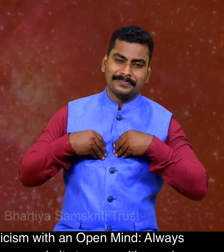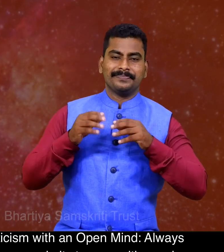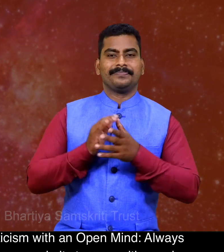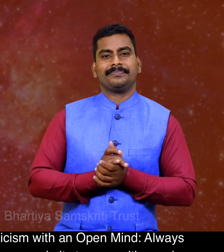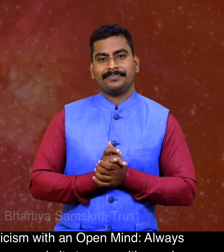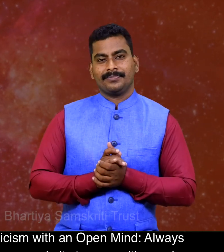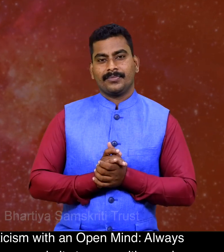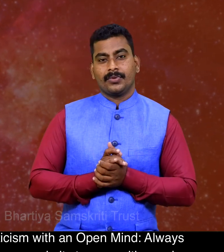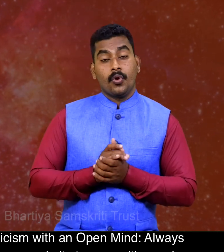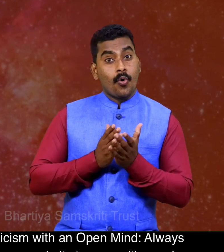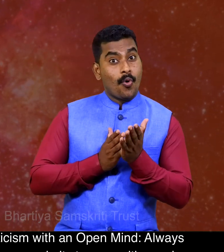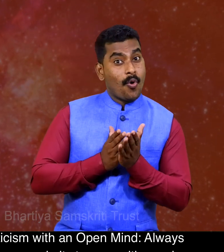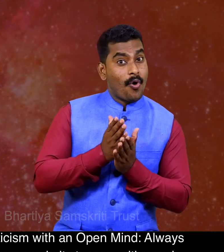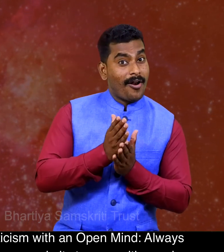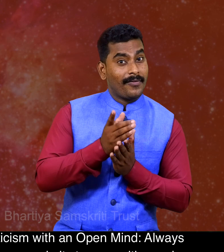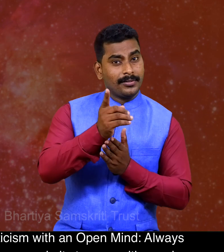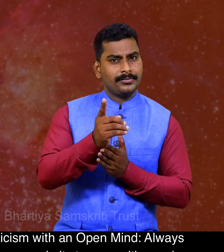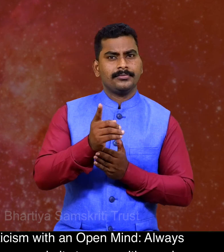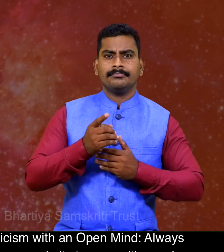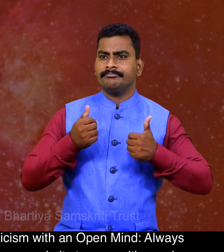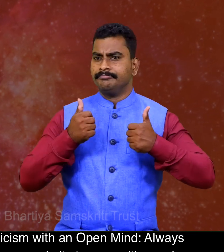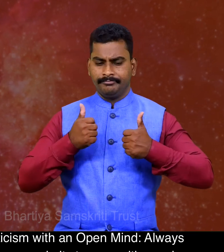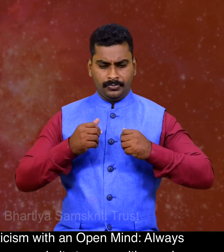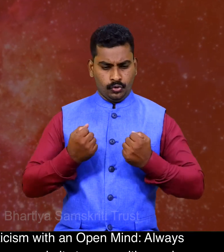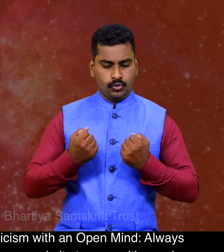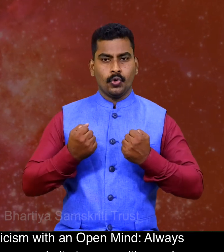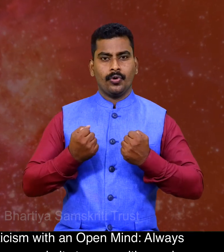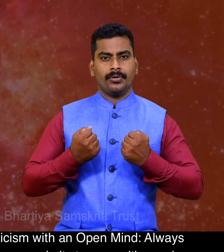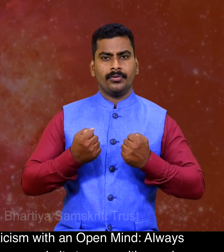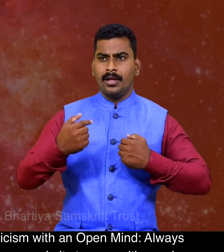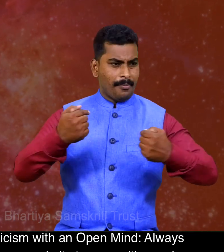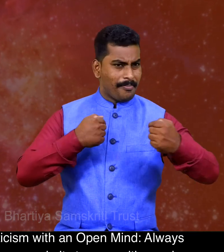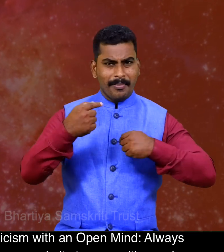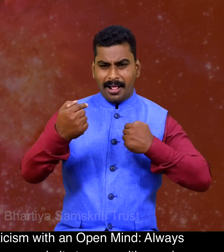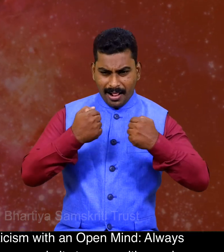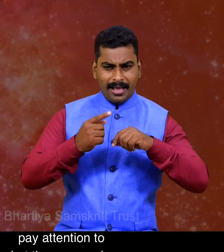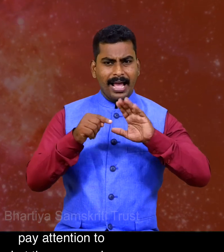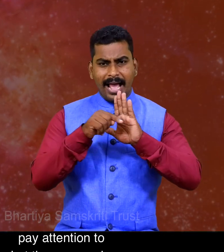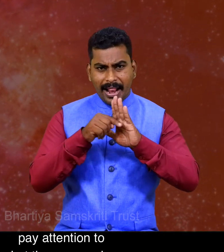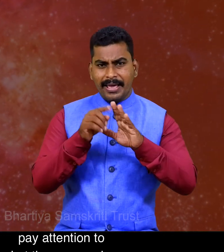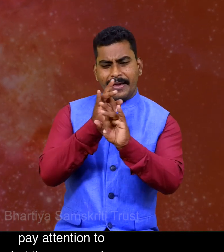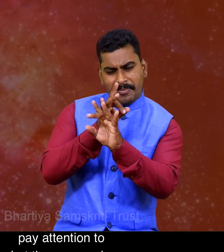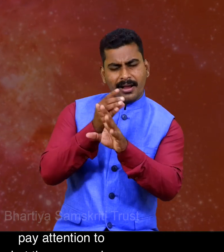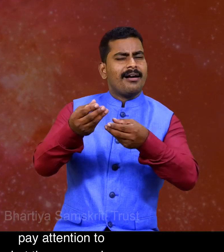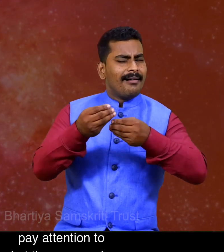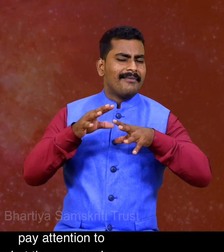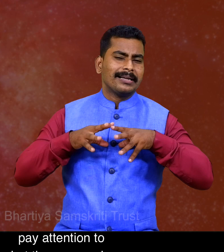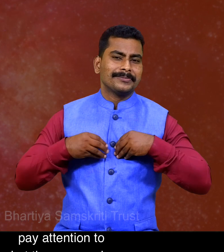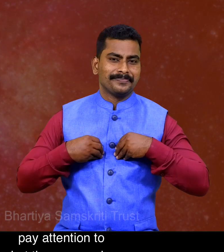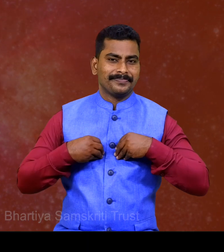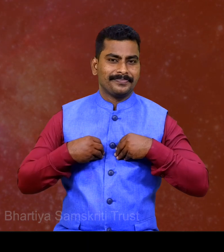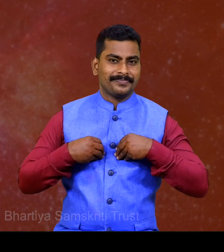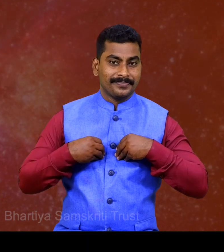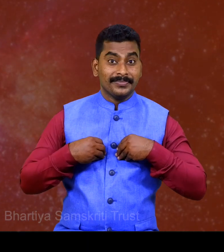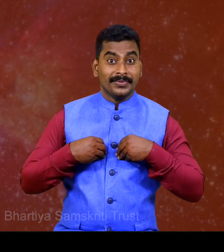Always stay in close proximity to your critics and pay attention to what they are saying.